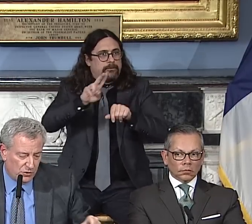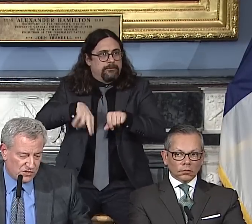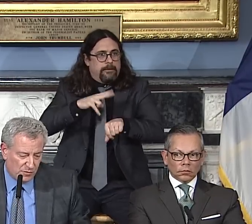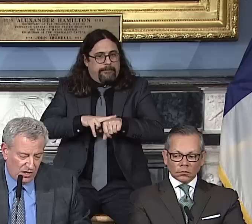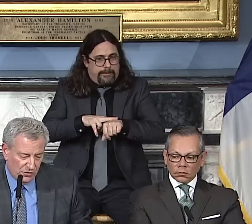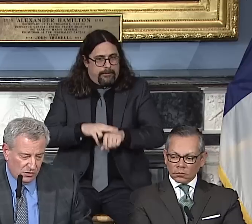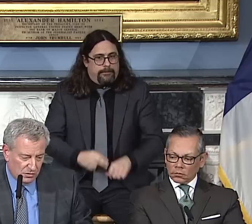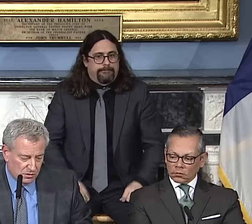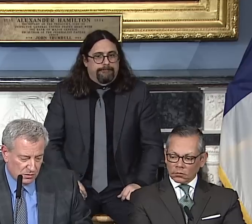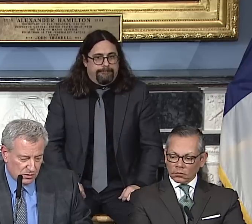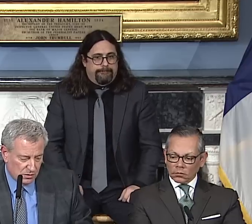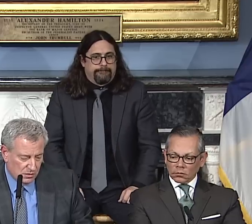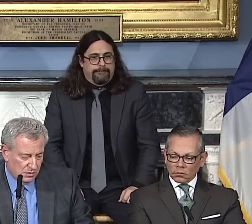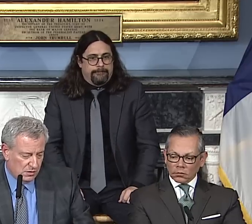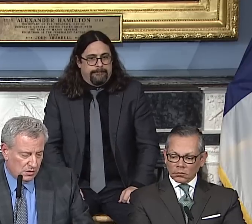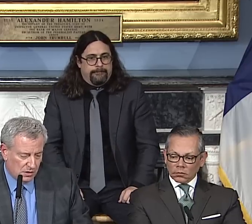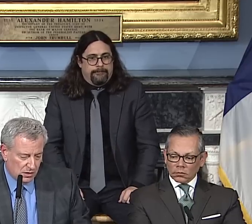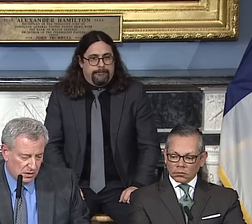I'm going to give you some other